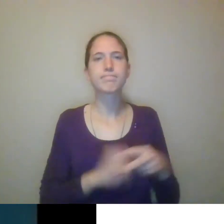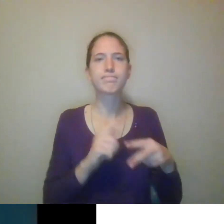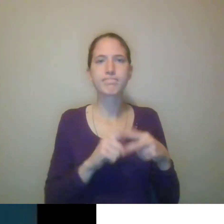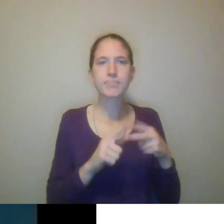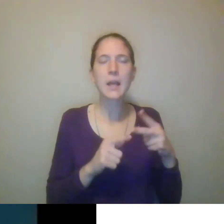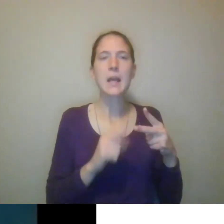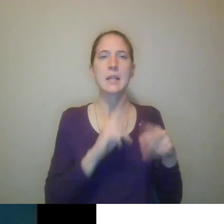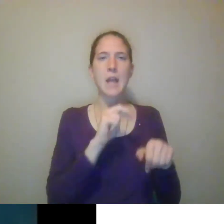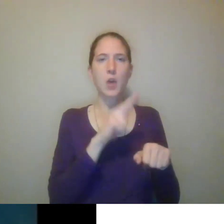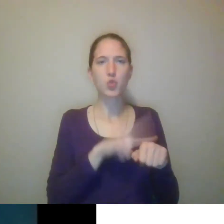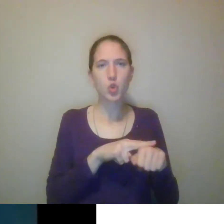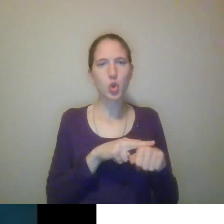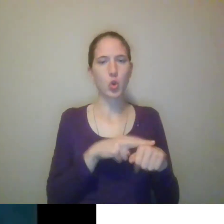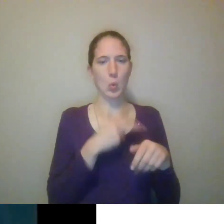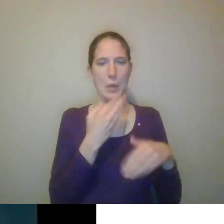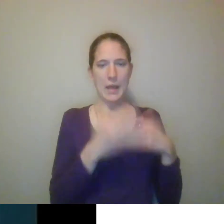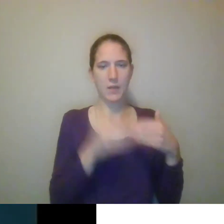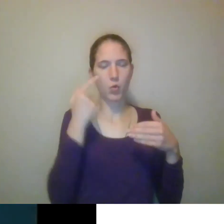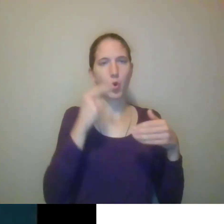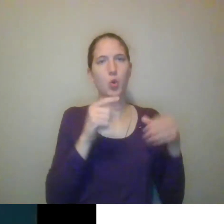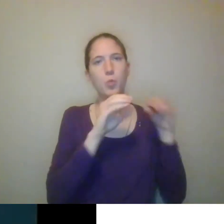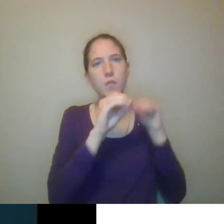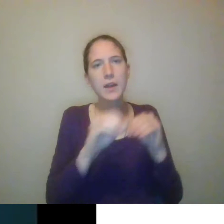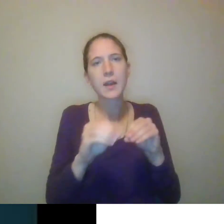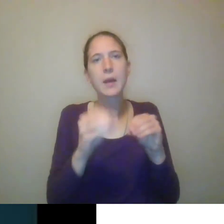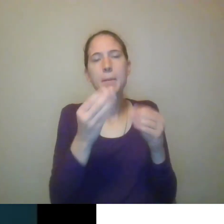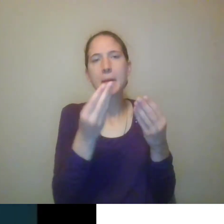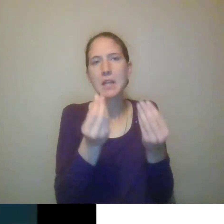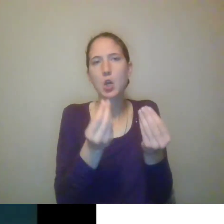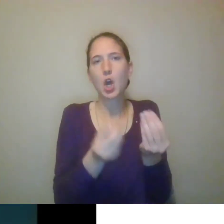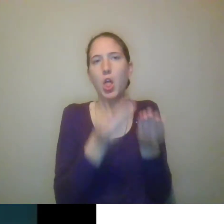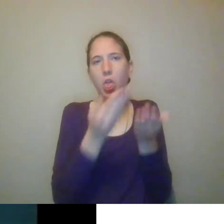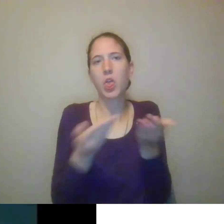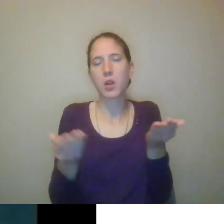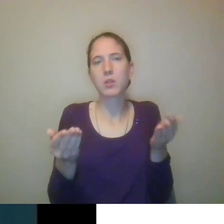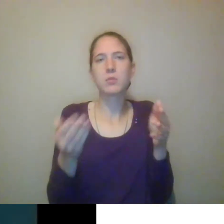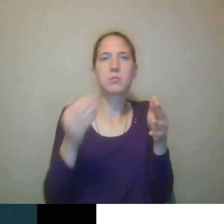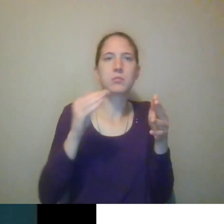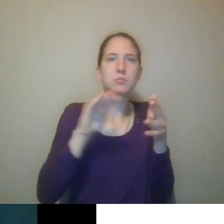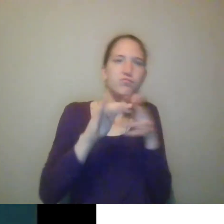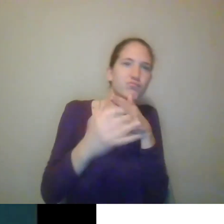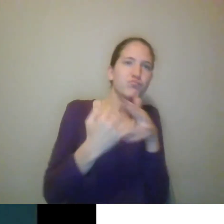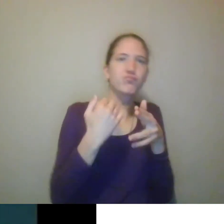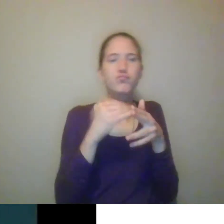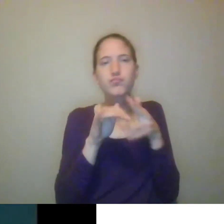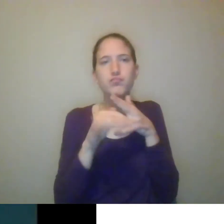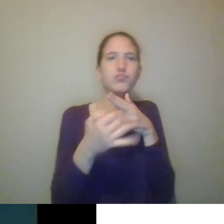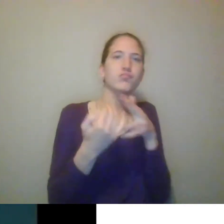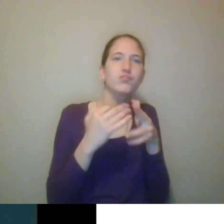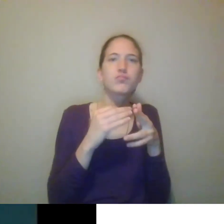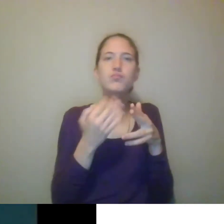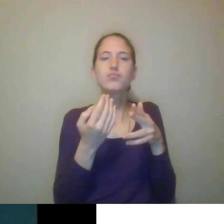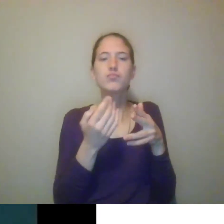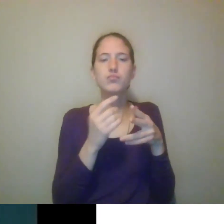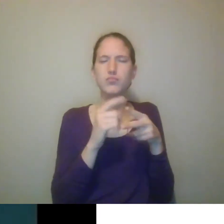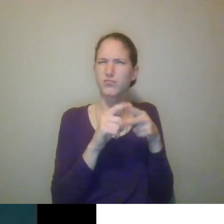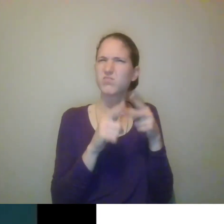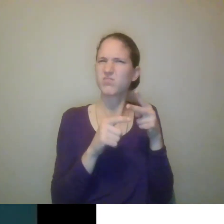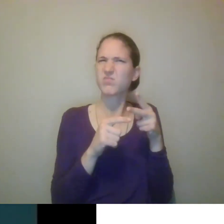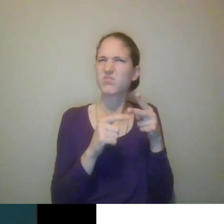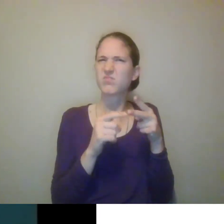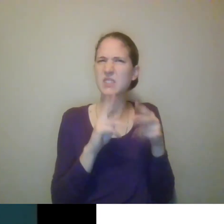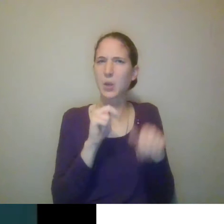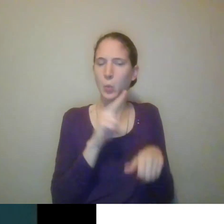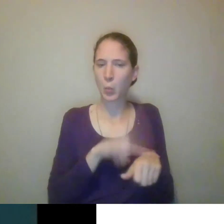material. Let's start by saying that, let's write that right from the start. All right? both